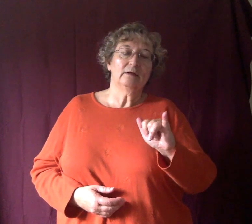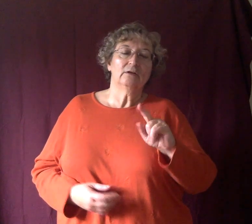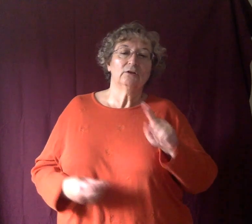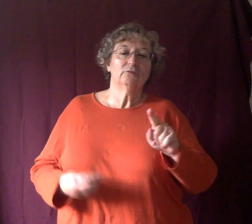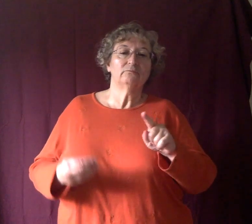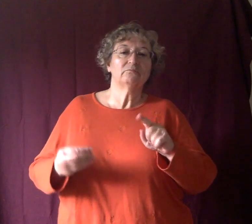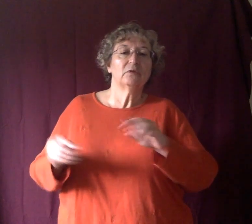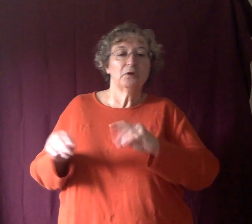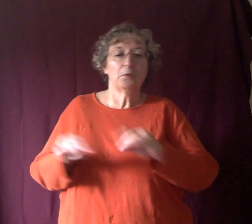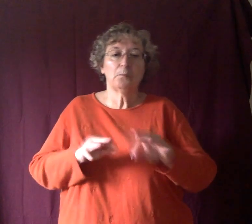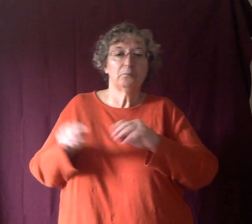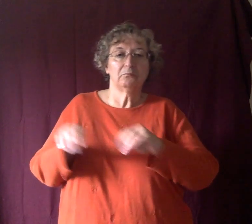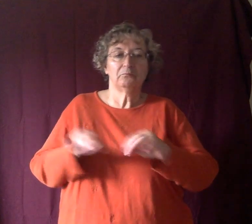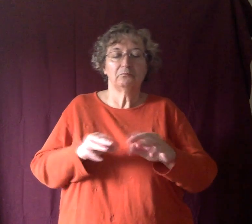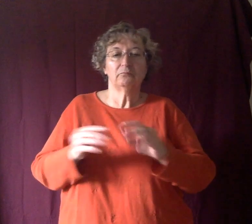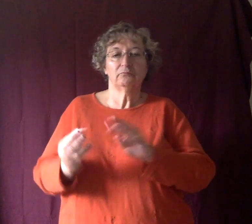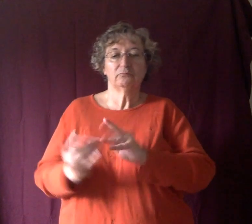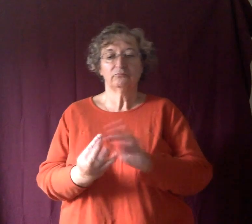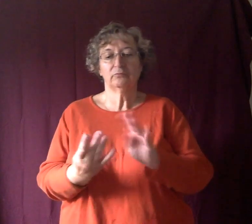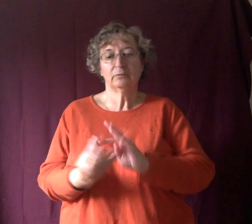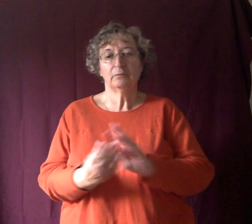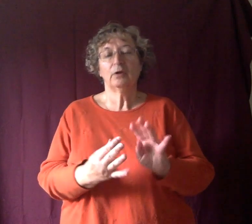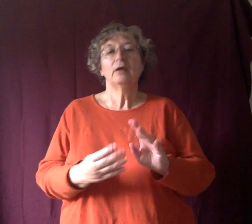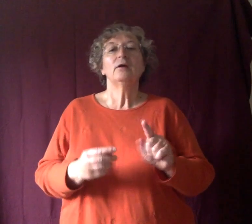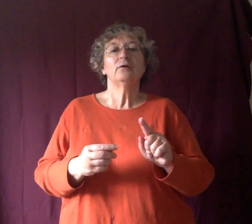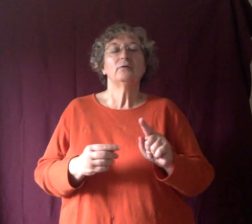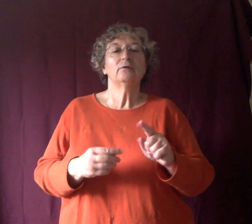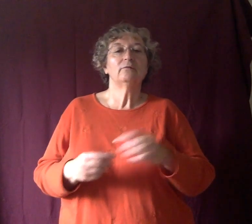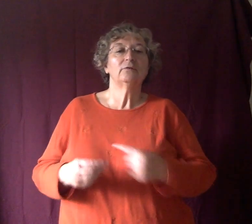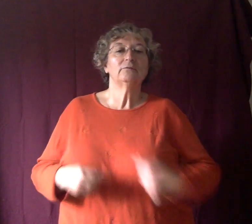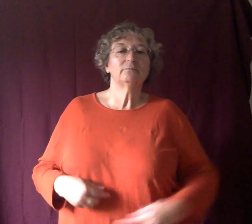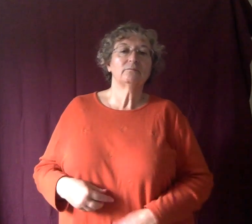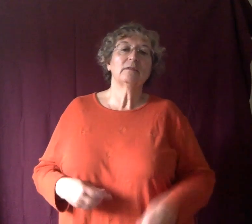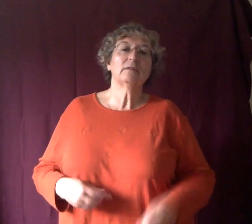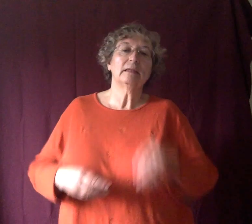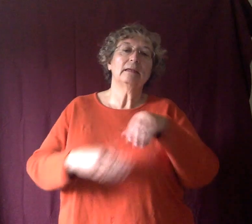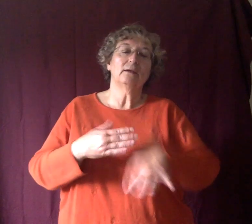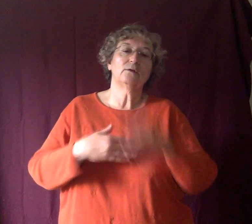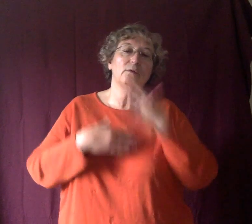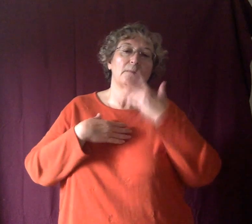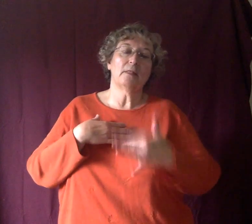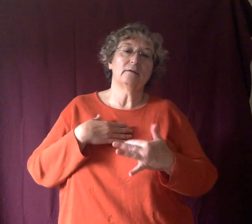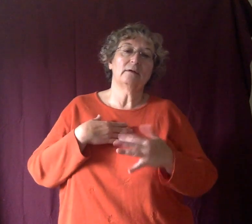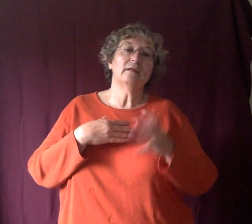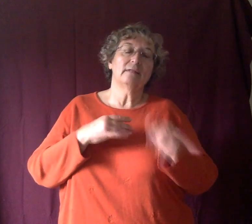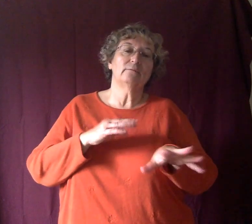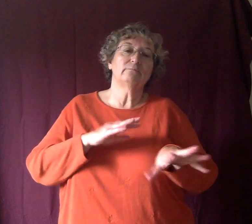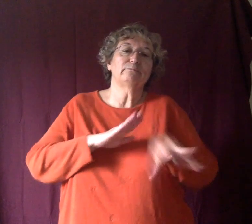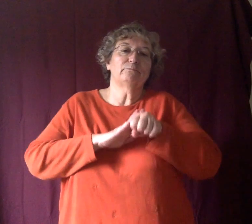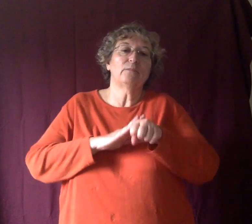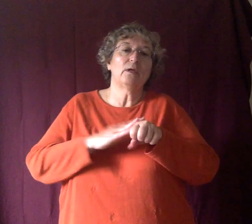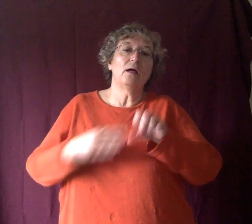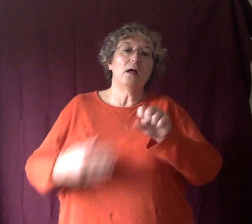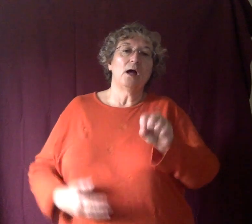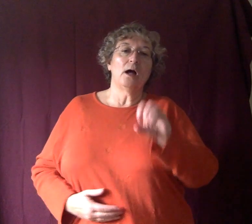the movement of material from your digestive system into the bloodstream. Technically, that's absorption. Most of the